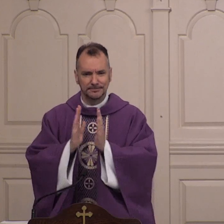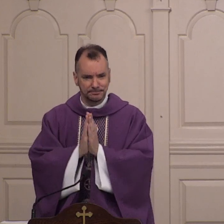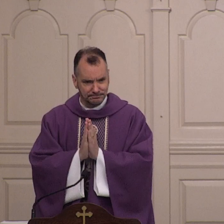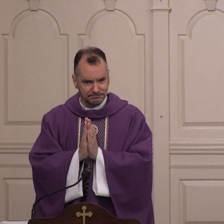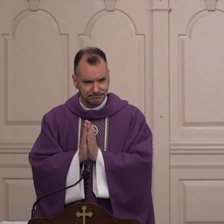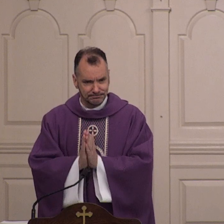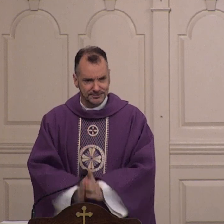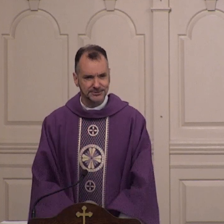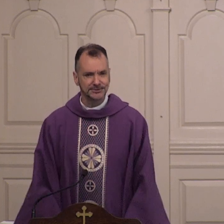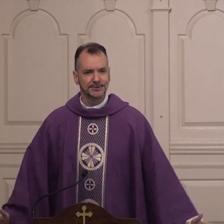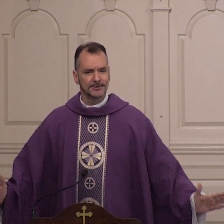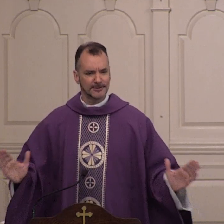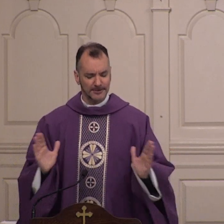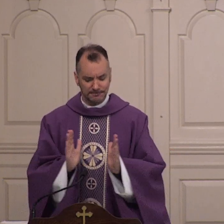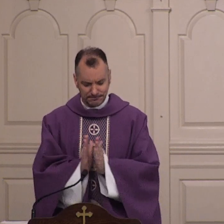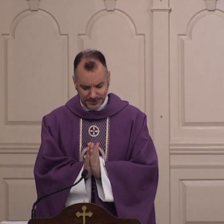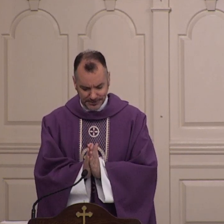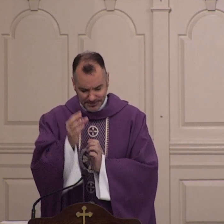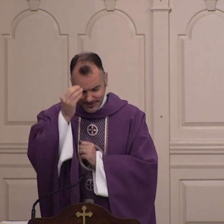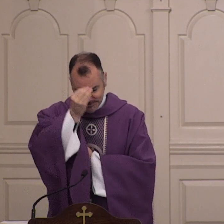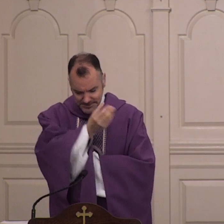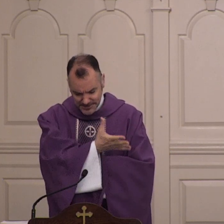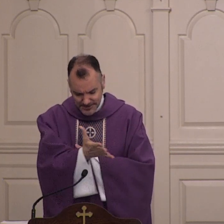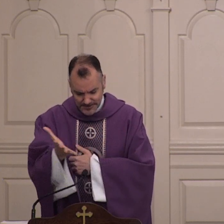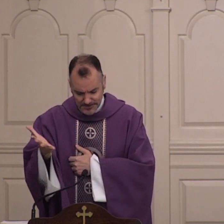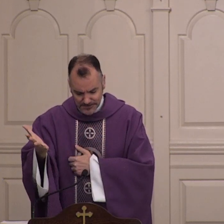Amen, amen. I say to you,